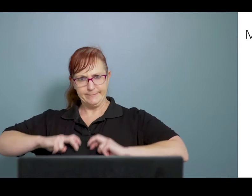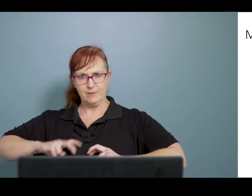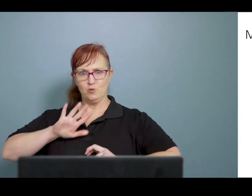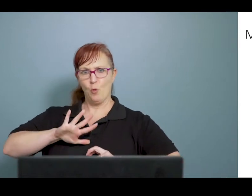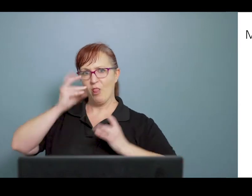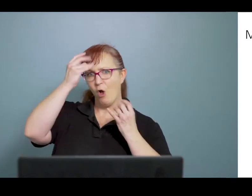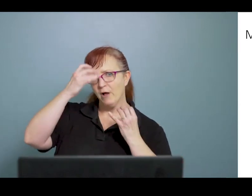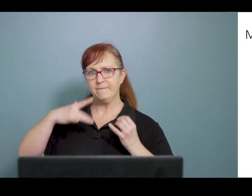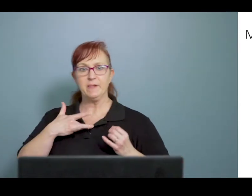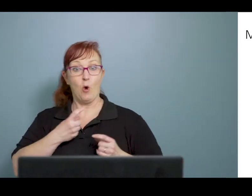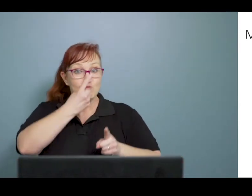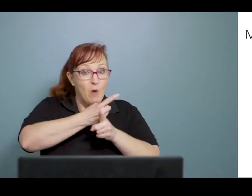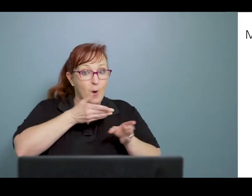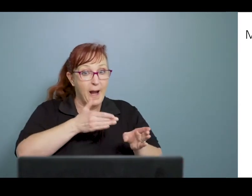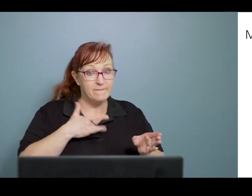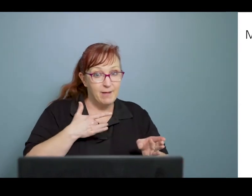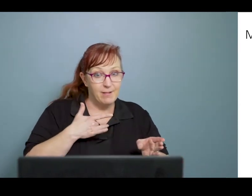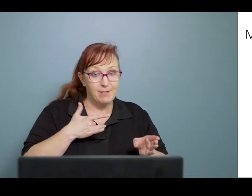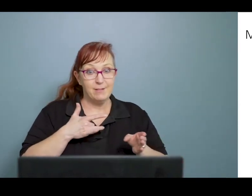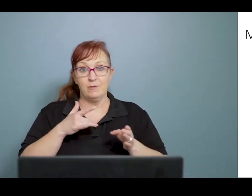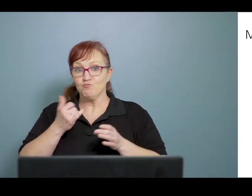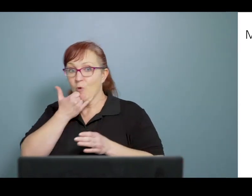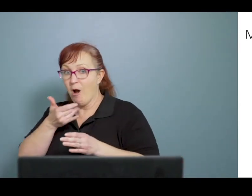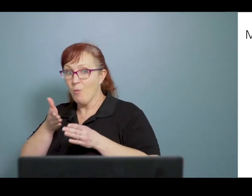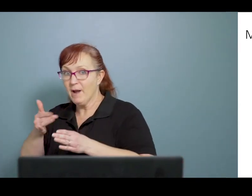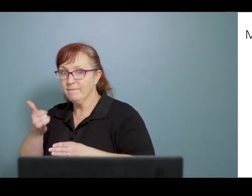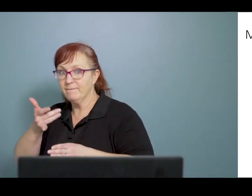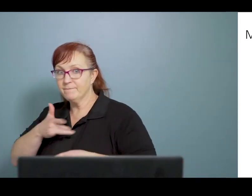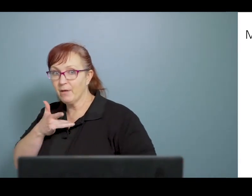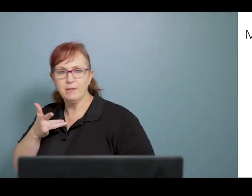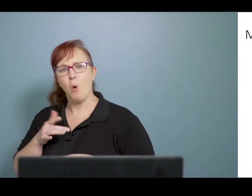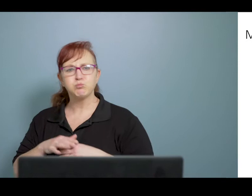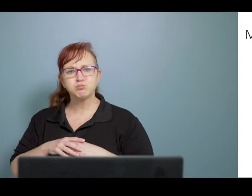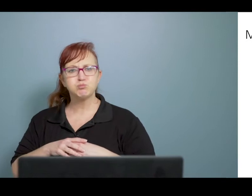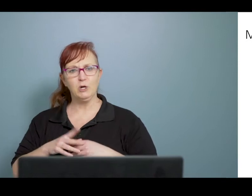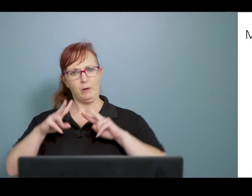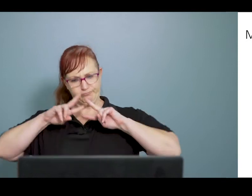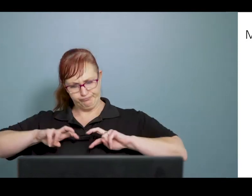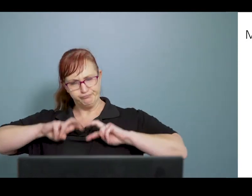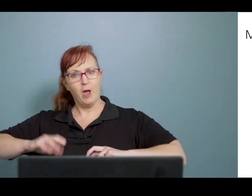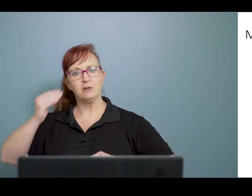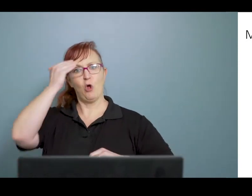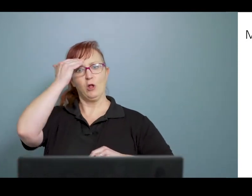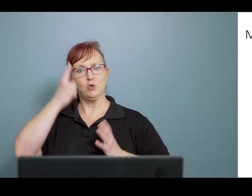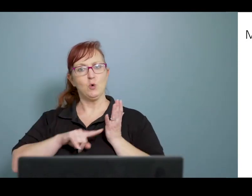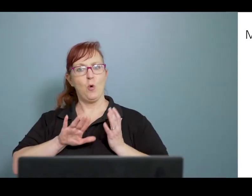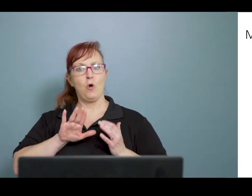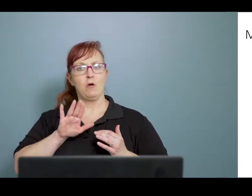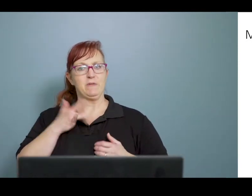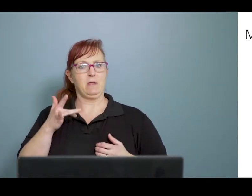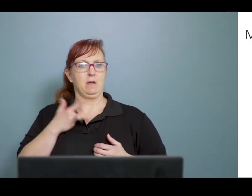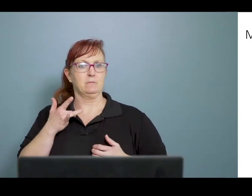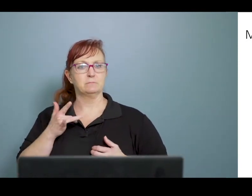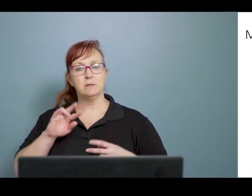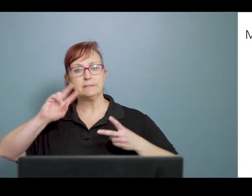way to feel about change, but taking the time to acknowledge what you're experiencing. The